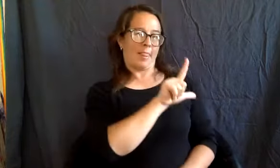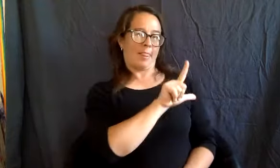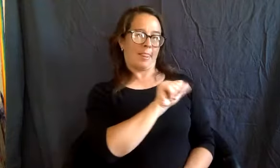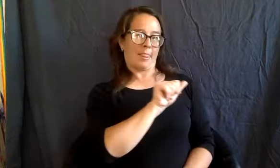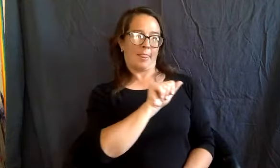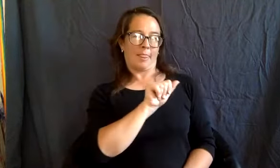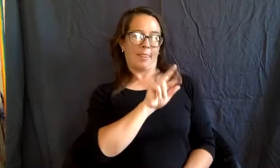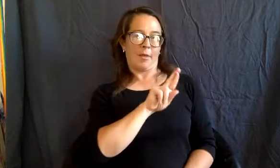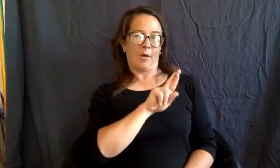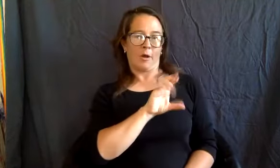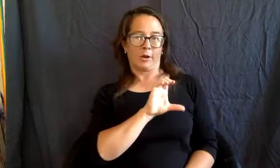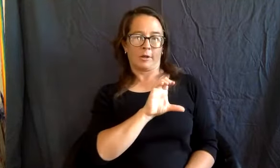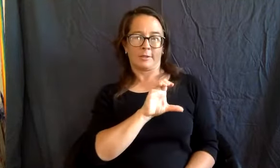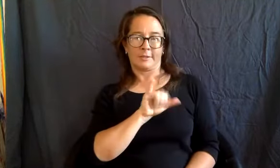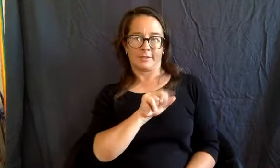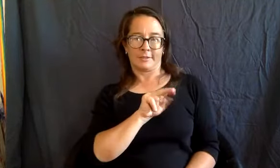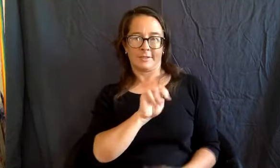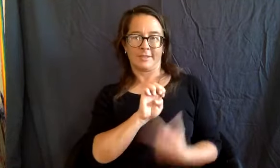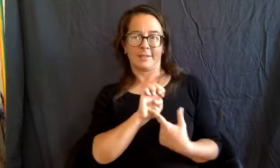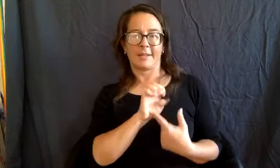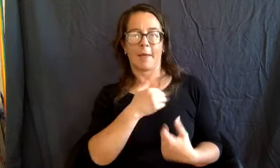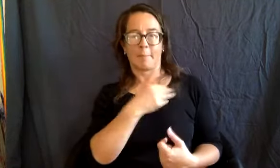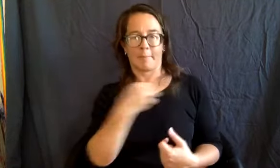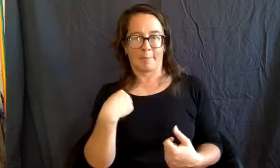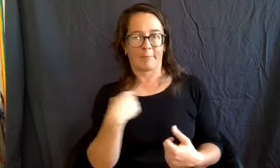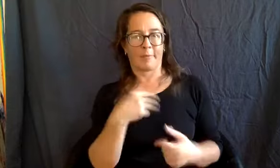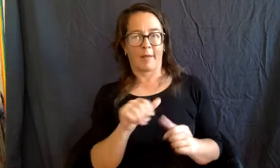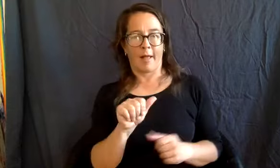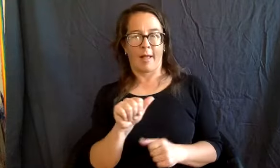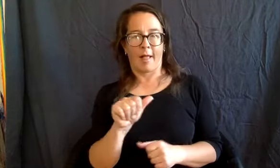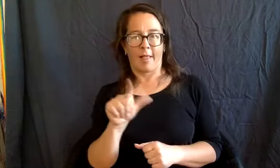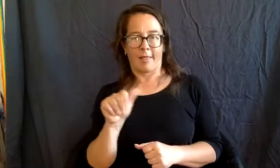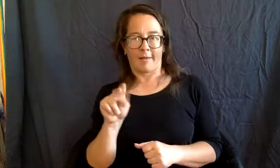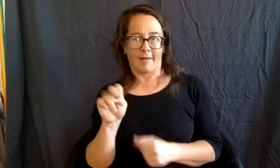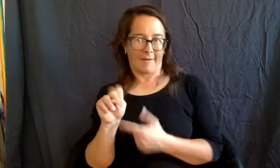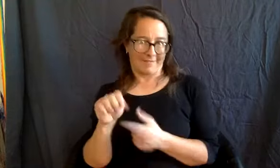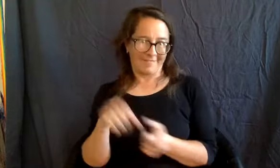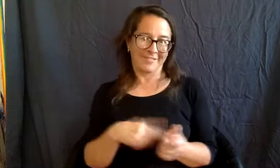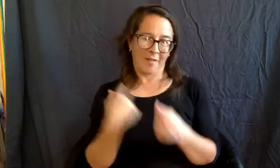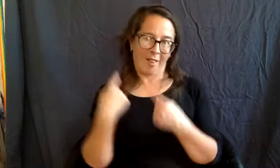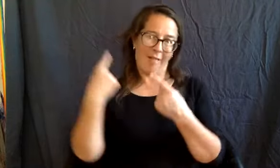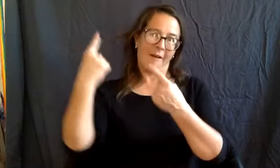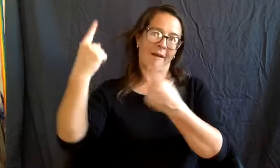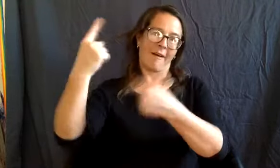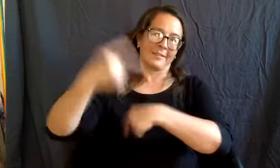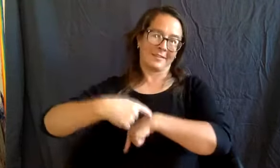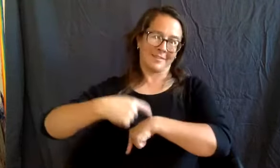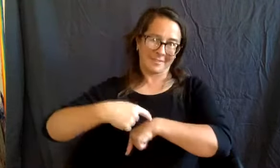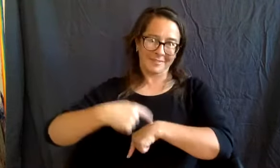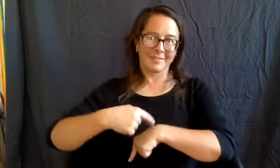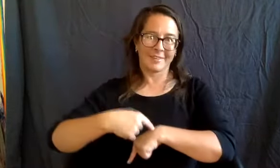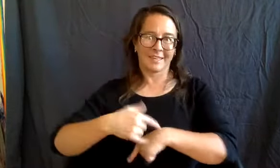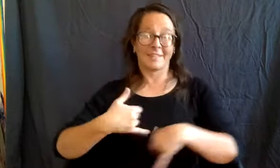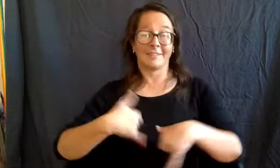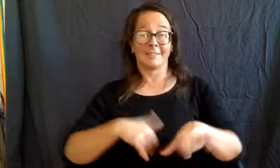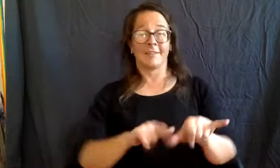started talking about this kind of stuff, I began to understand the toll it took on them. But at the time, it didn't really mean anything to me. I was so